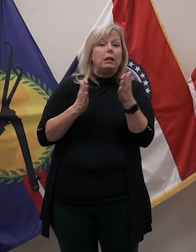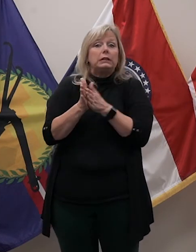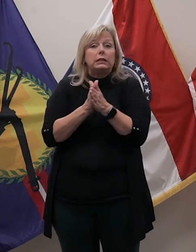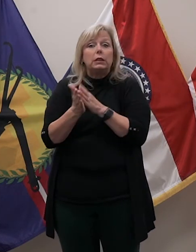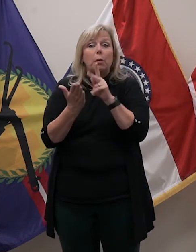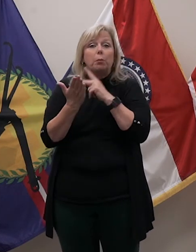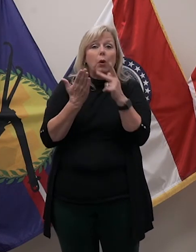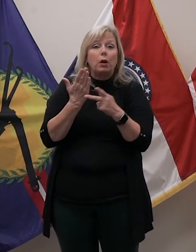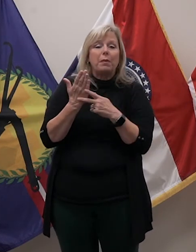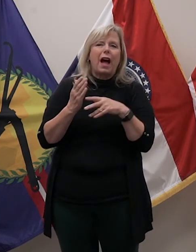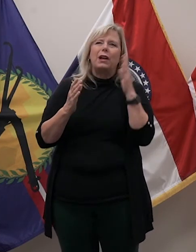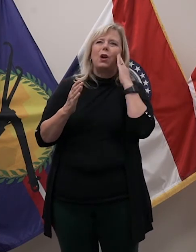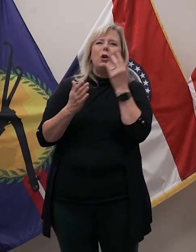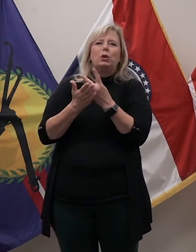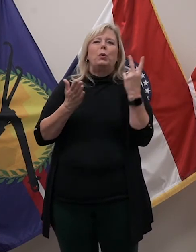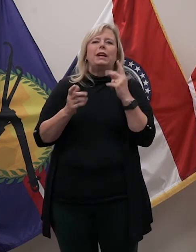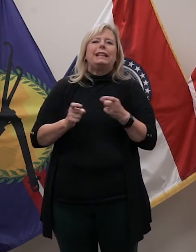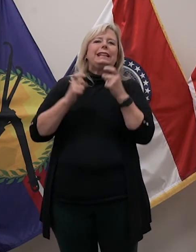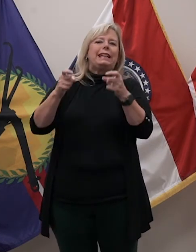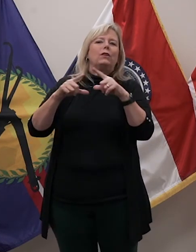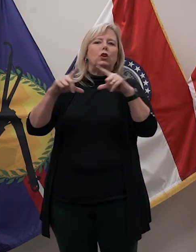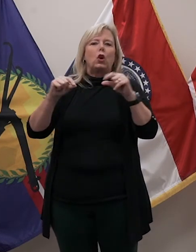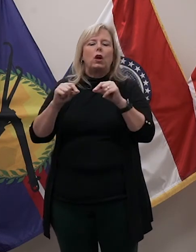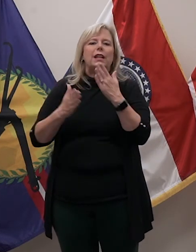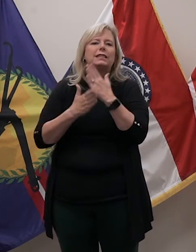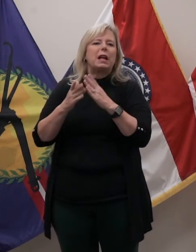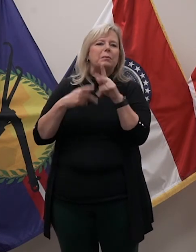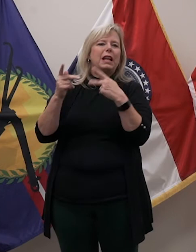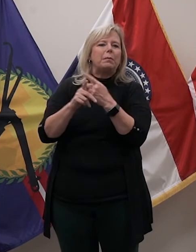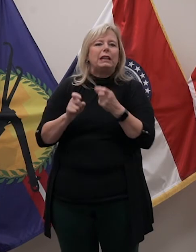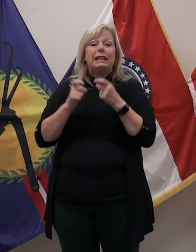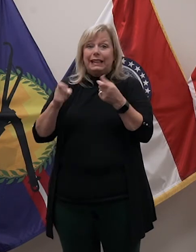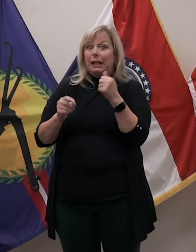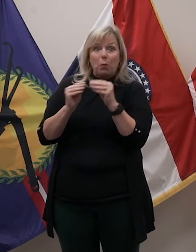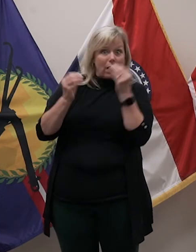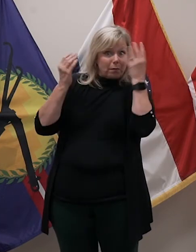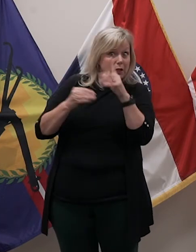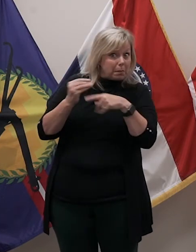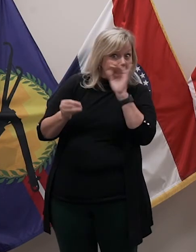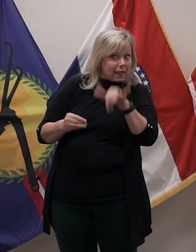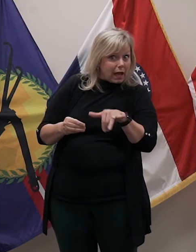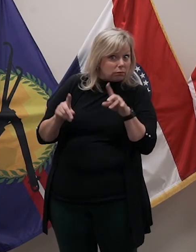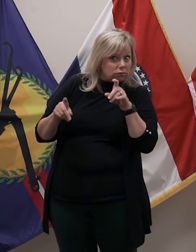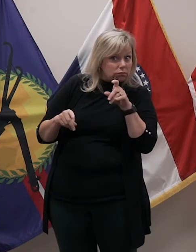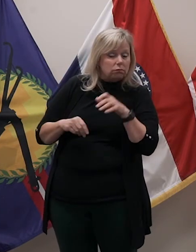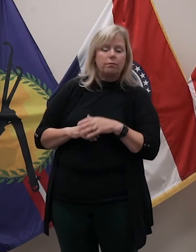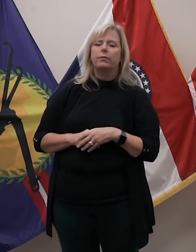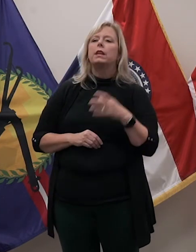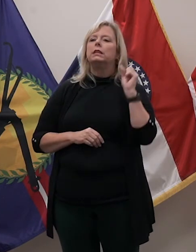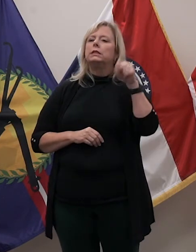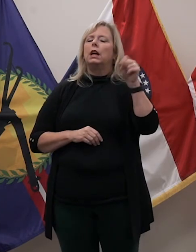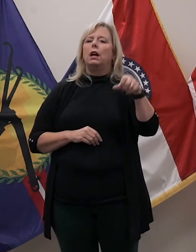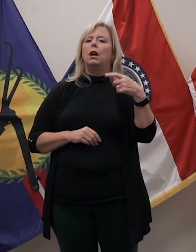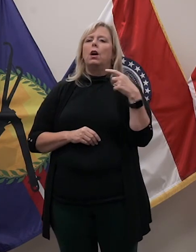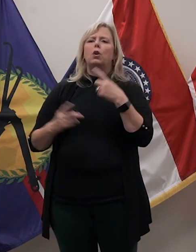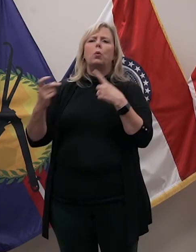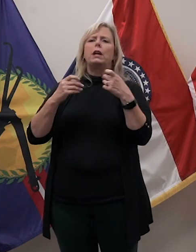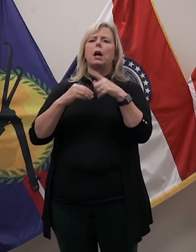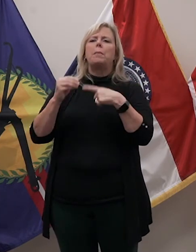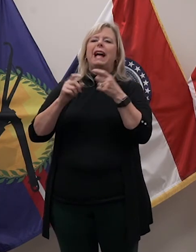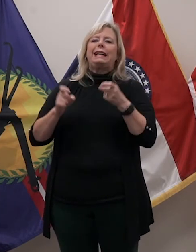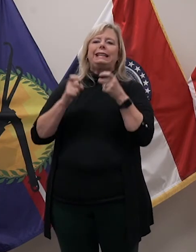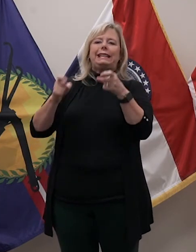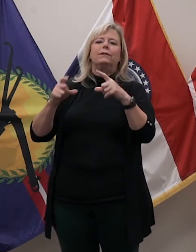know about 2 weeks ago you mentioned gift cards and you were going to have some logistics. Do you have any more information about that possibly? Yes, so the question is about